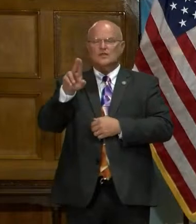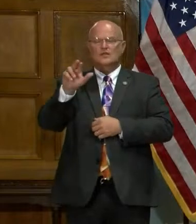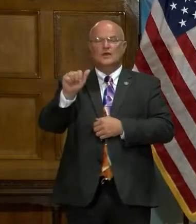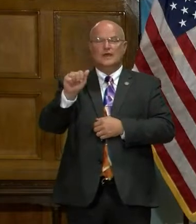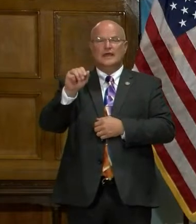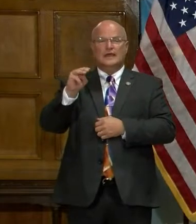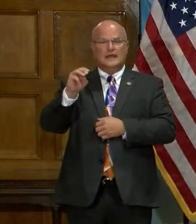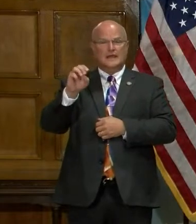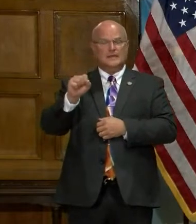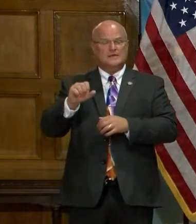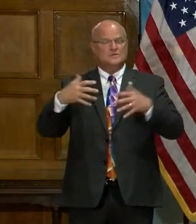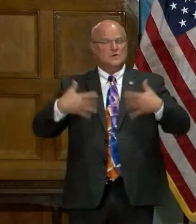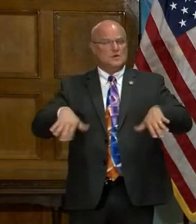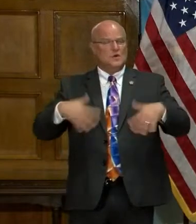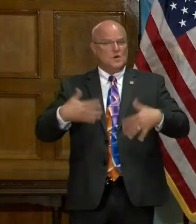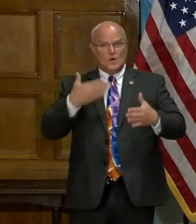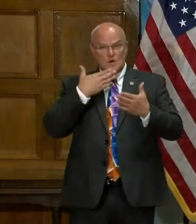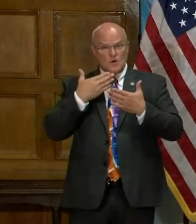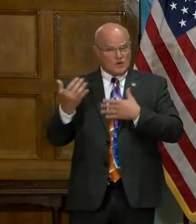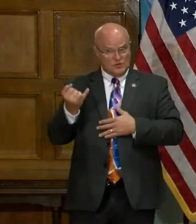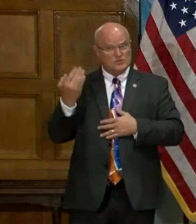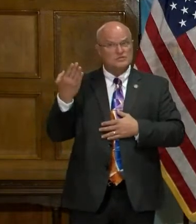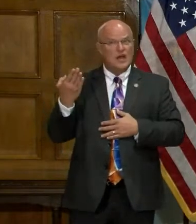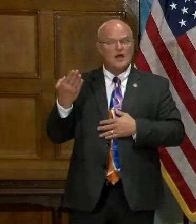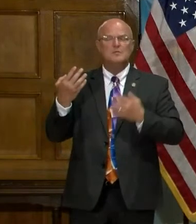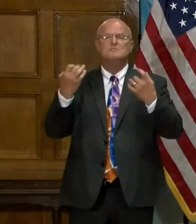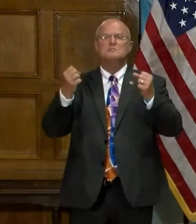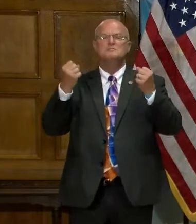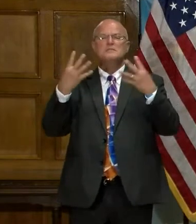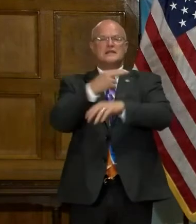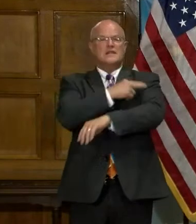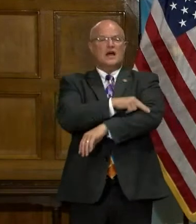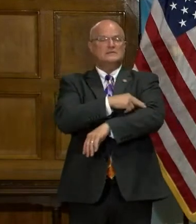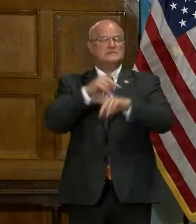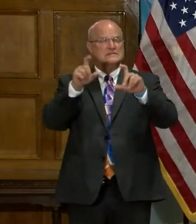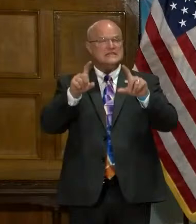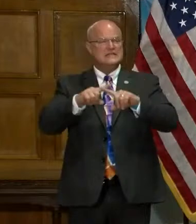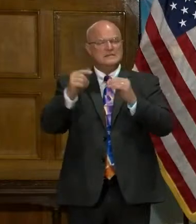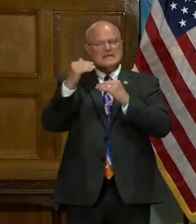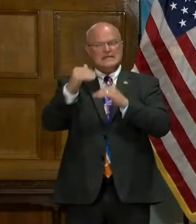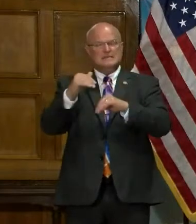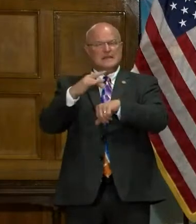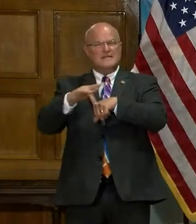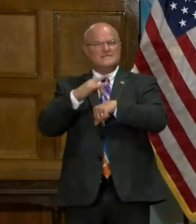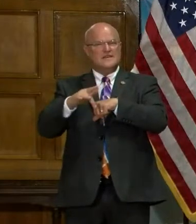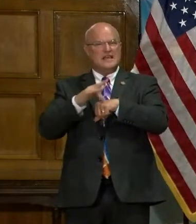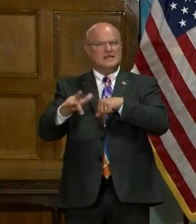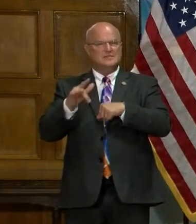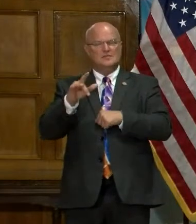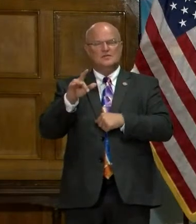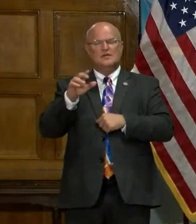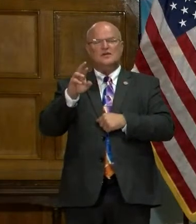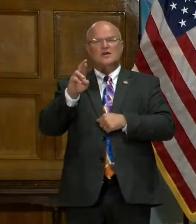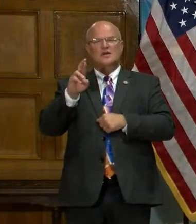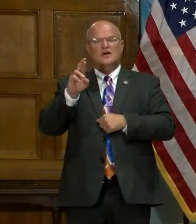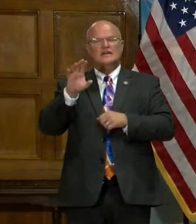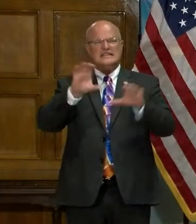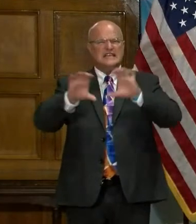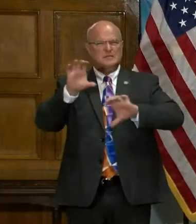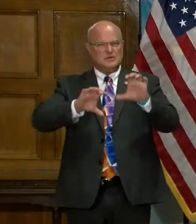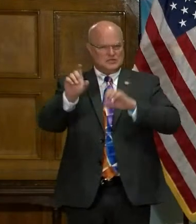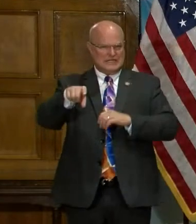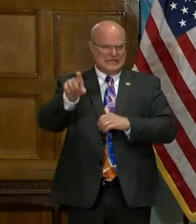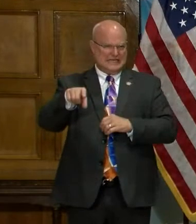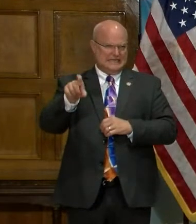UAMS has been doing a good job. Many of our hospitals are testing, but they are limited by the available of reagents for the platforms